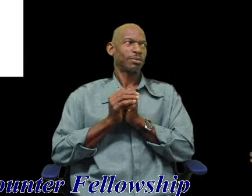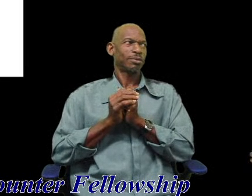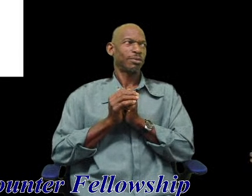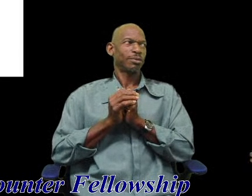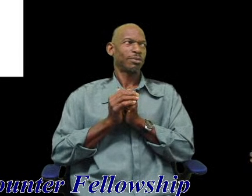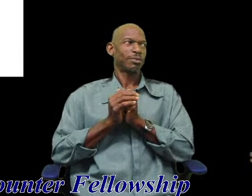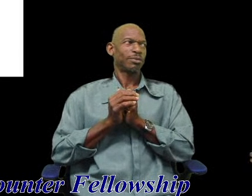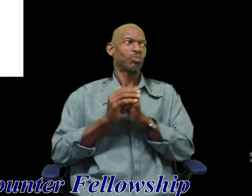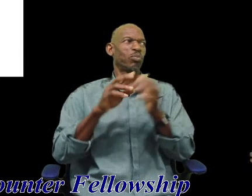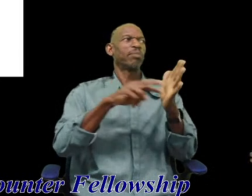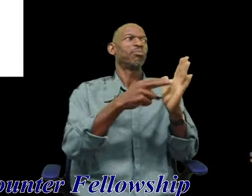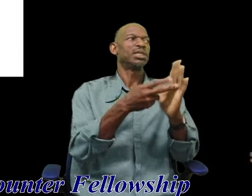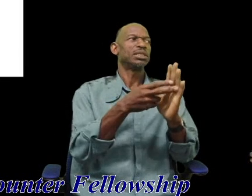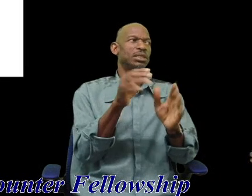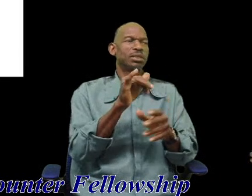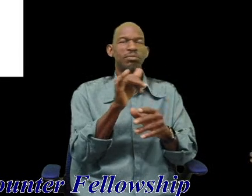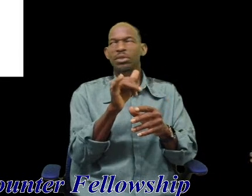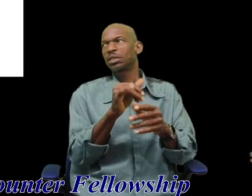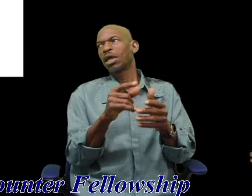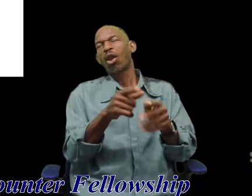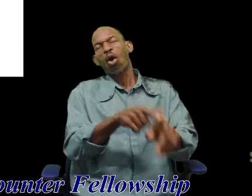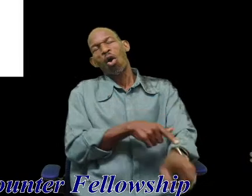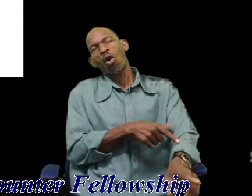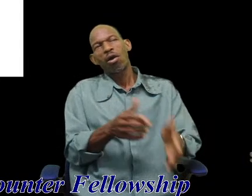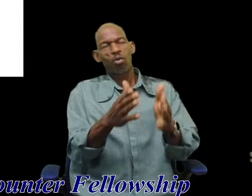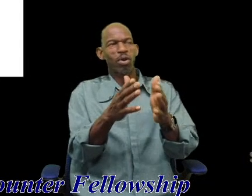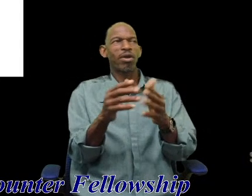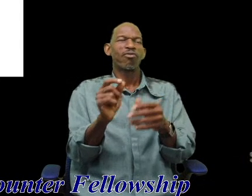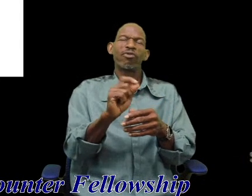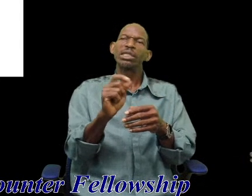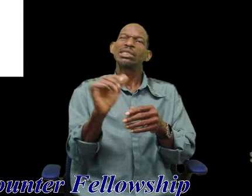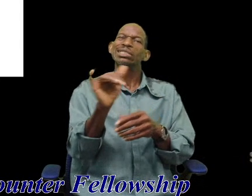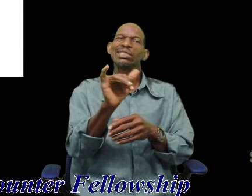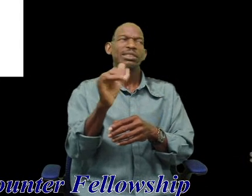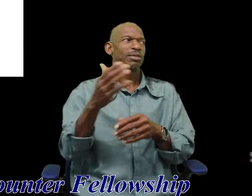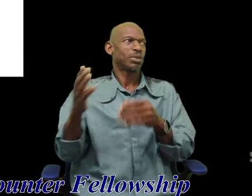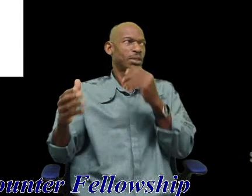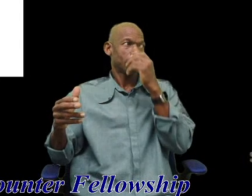This is a long way of writing the same way, same thing.